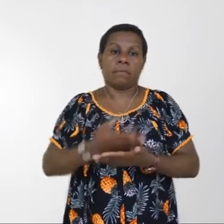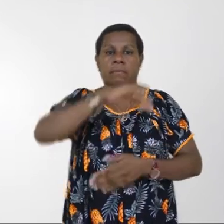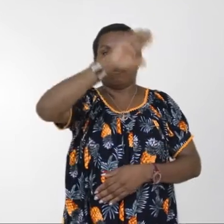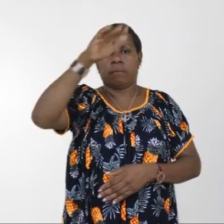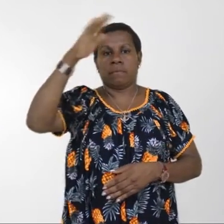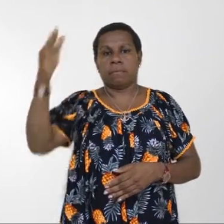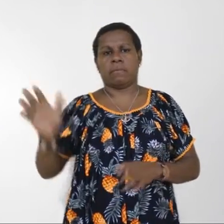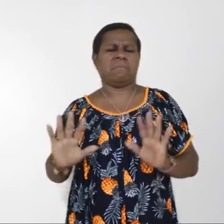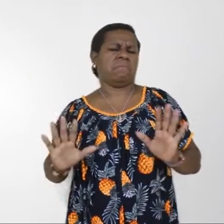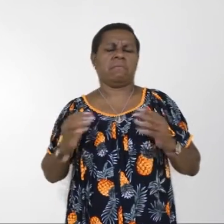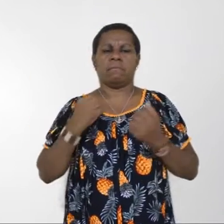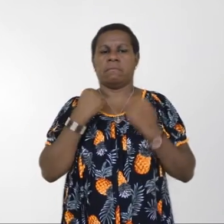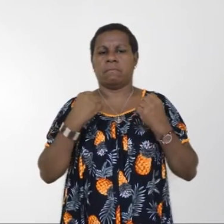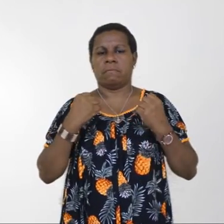can